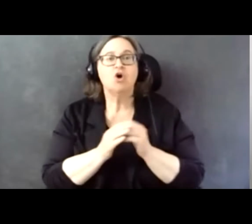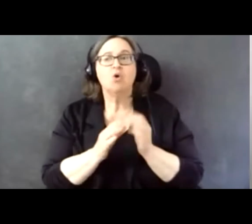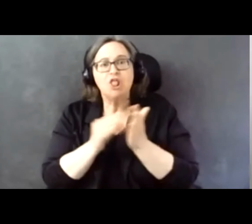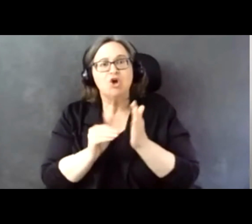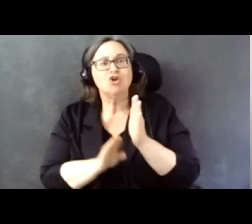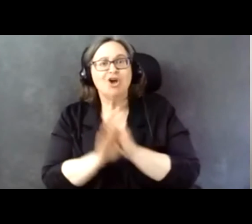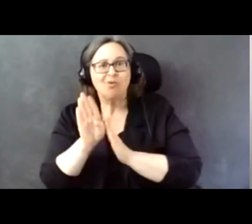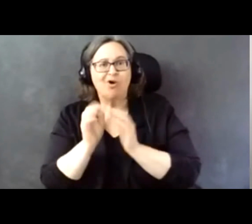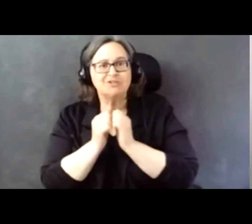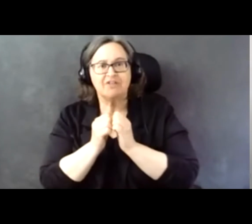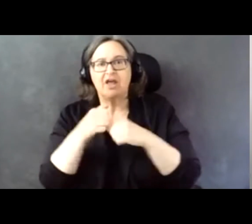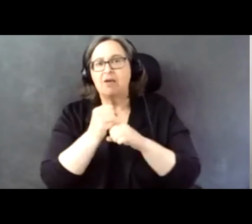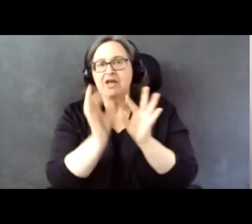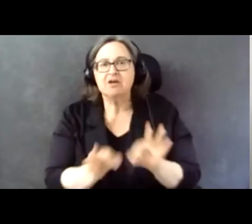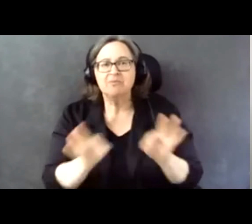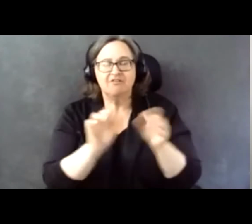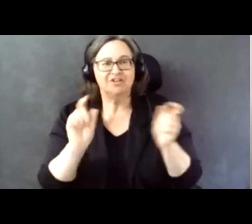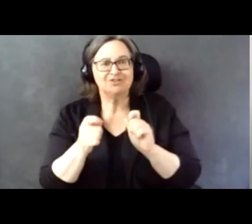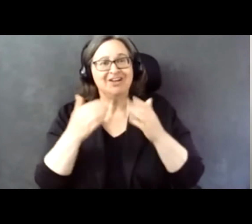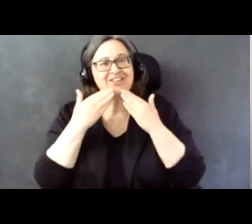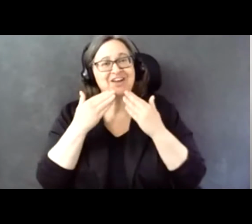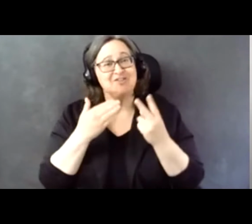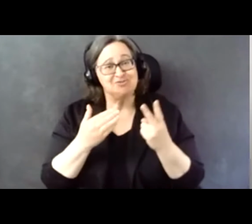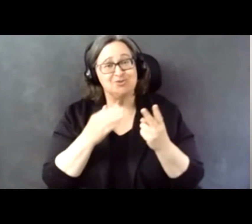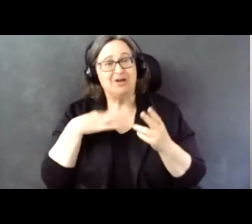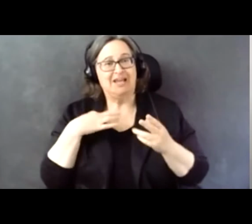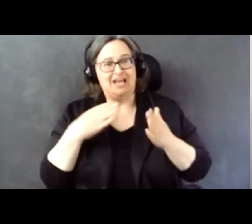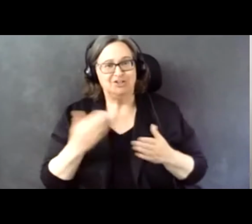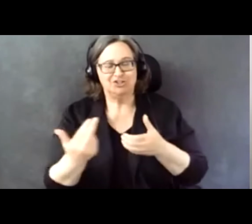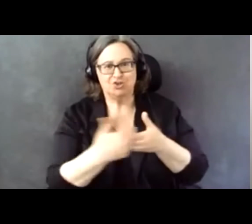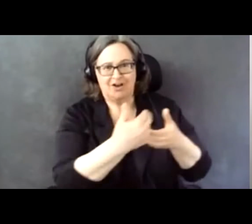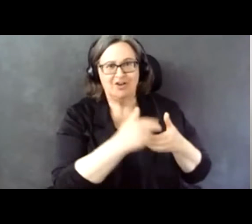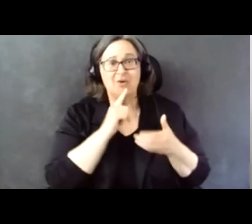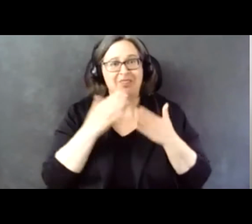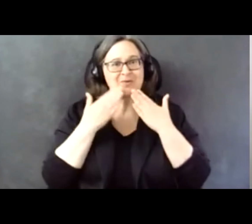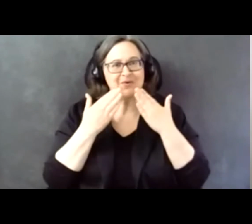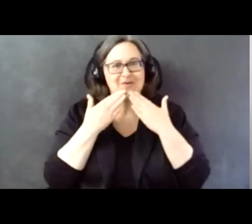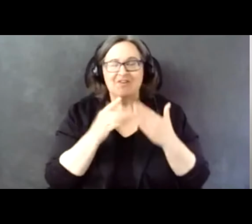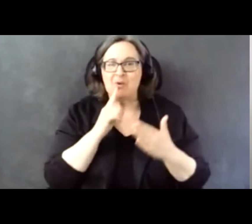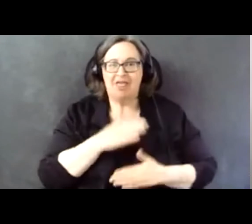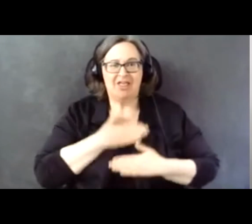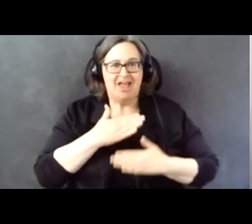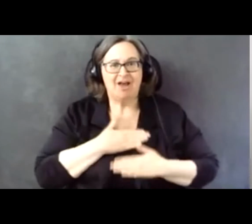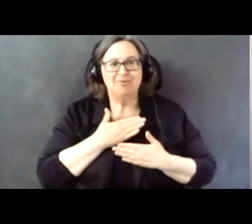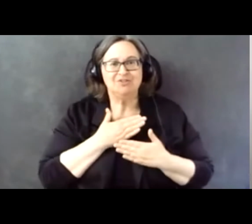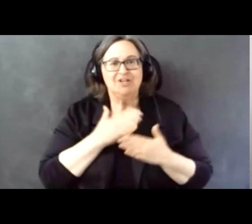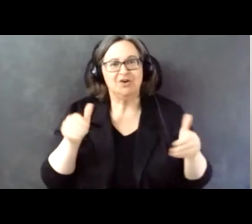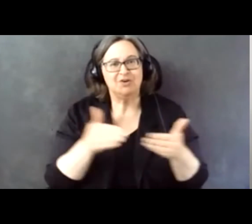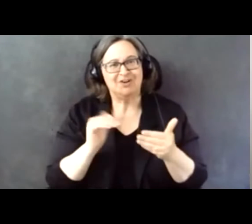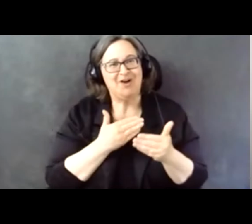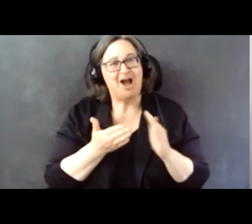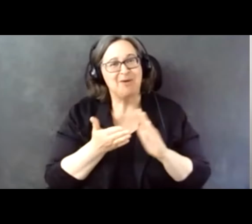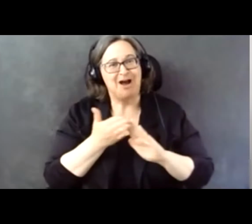we're really grateful to the candidates who are joining us today and i'm really grateful and very happy to introduce our